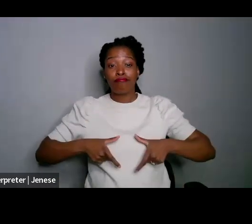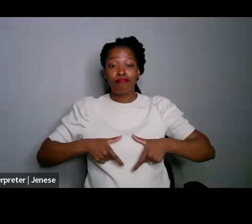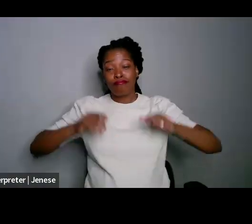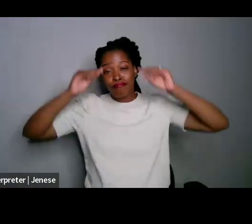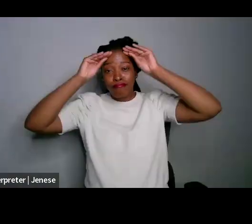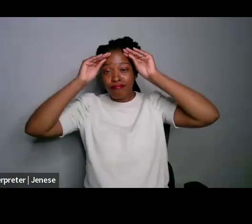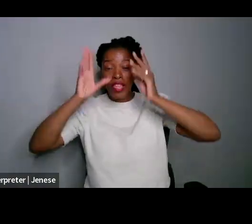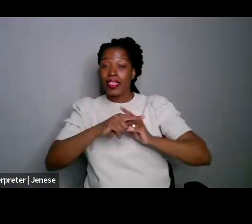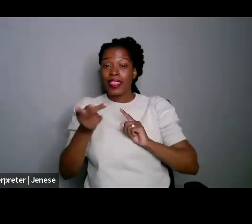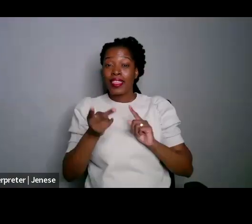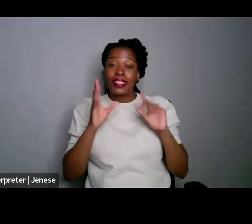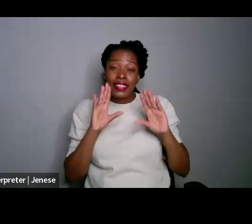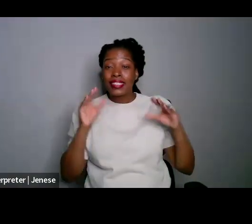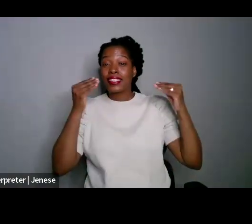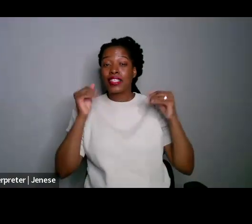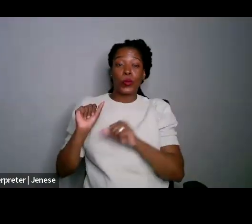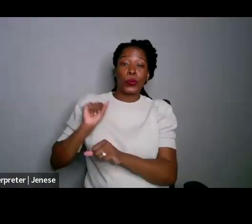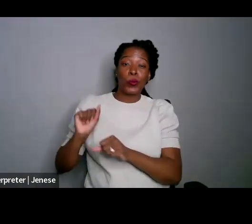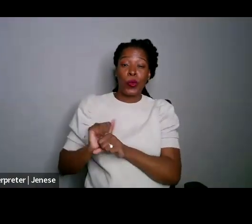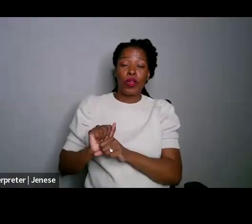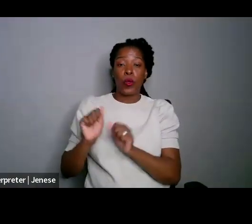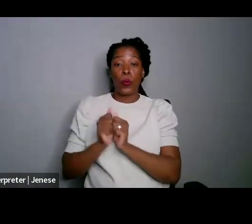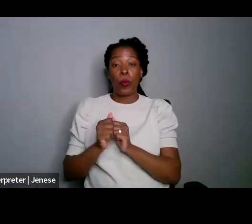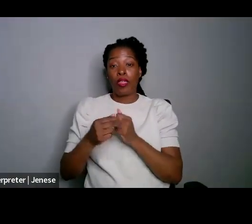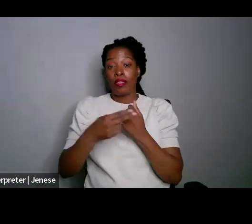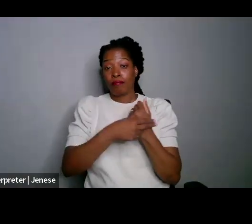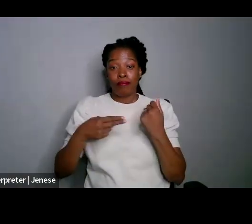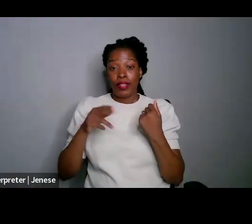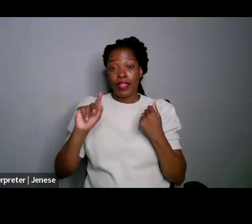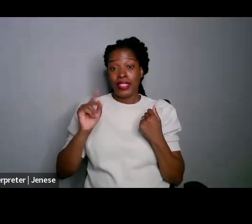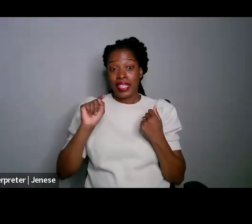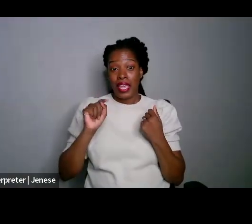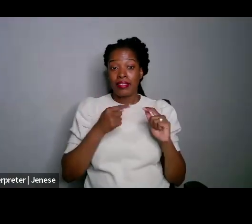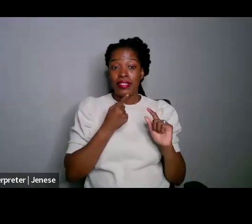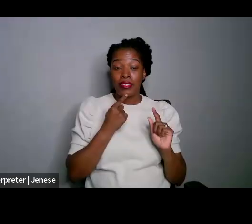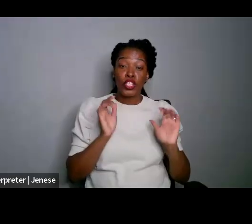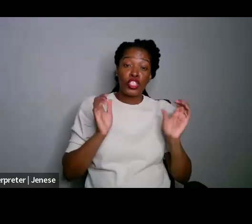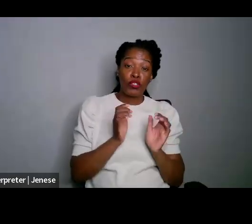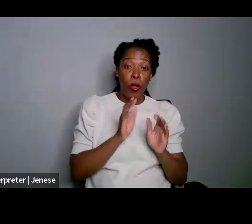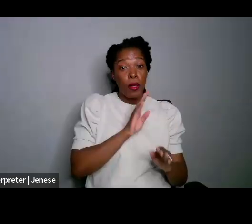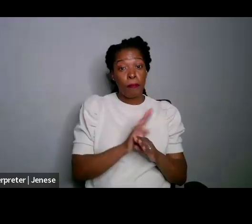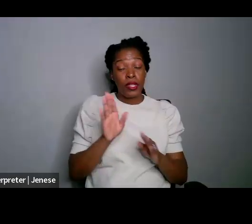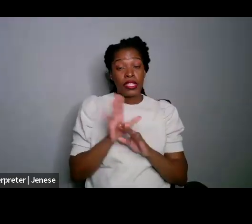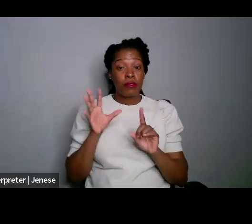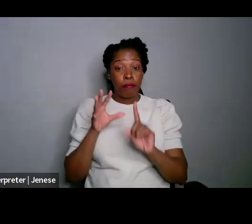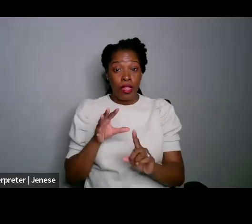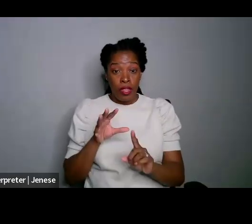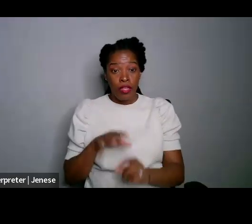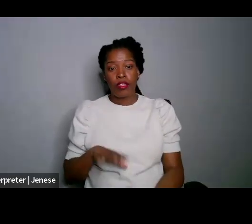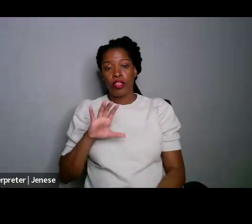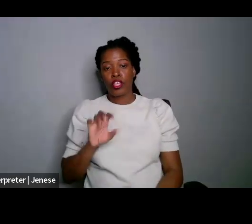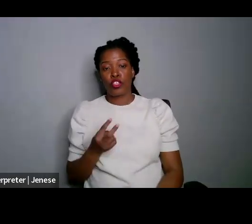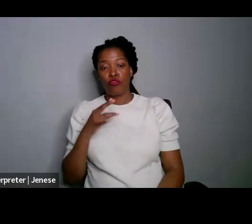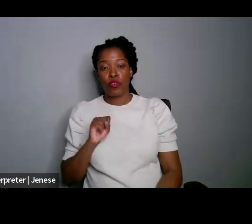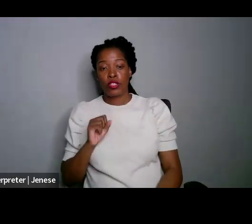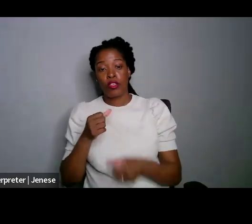counter. And there's overlaid text that reads Small Business Spotlight, Chris's Coffee and Custard. This is a carousel post that we